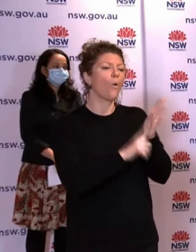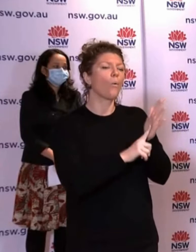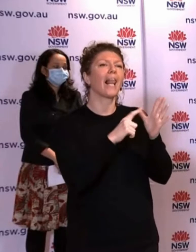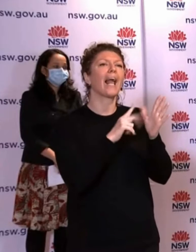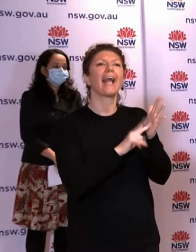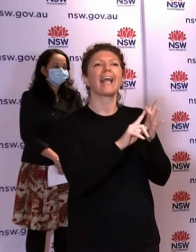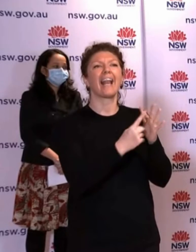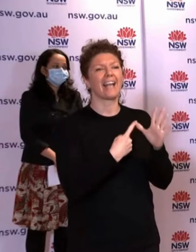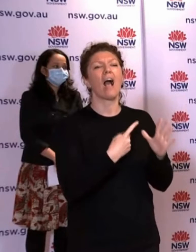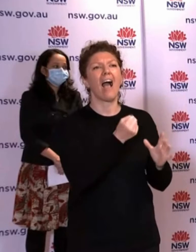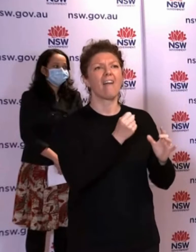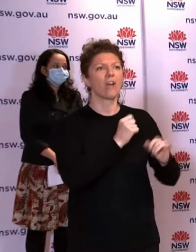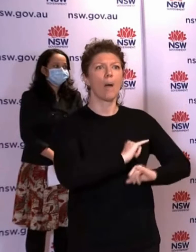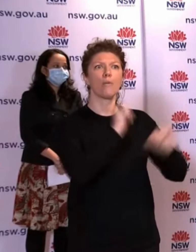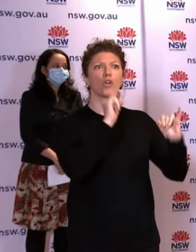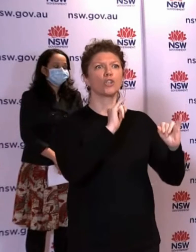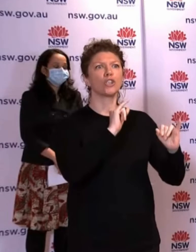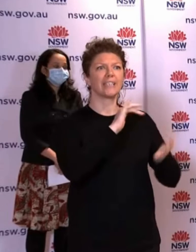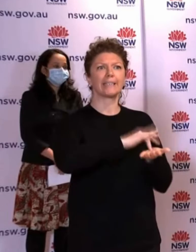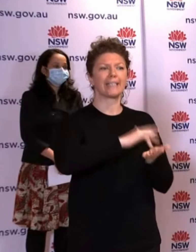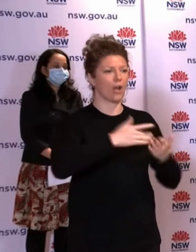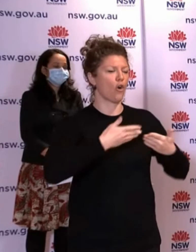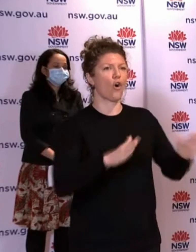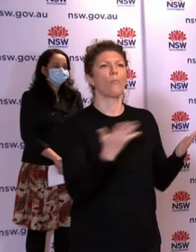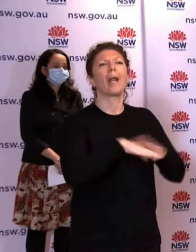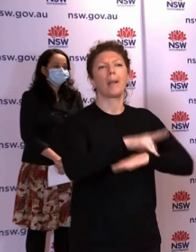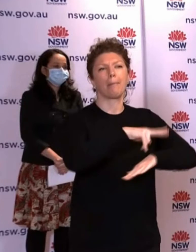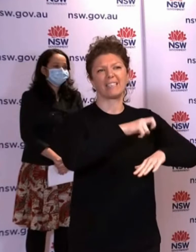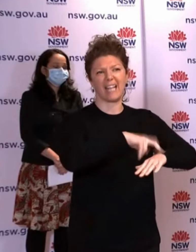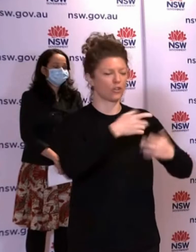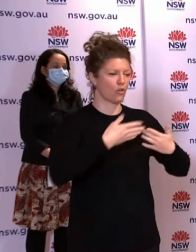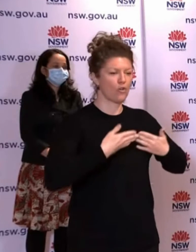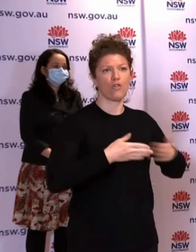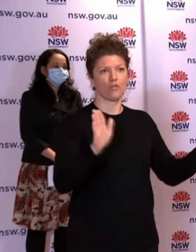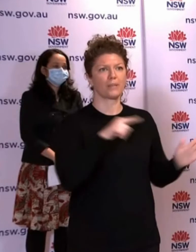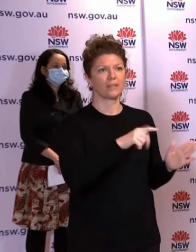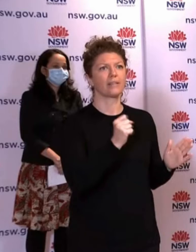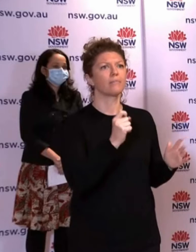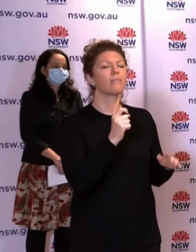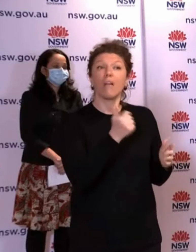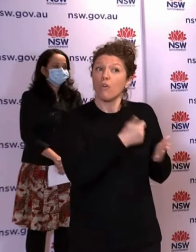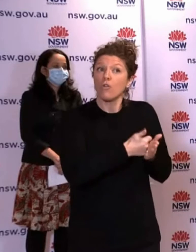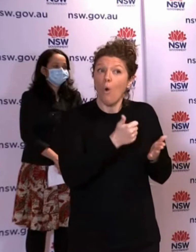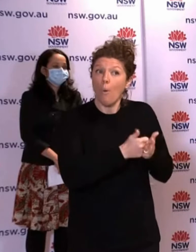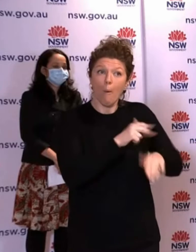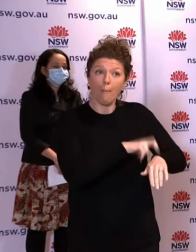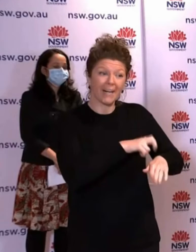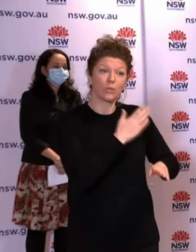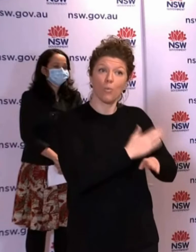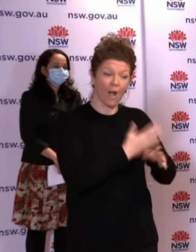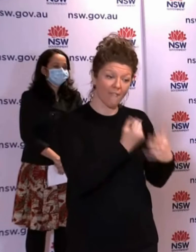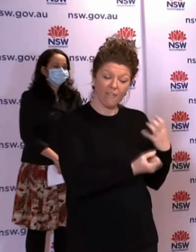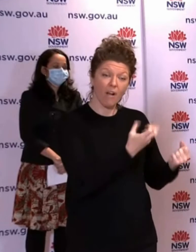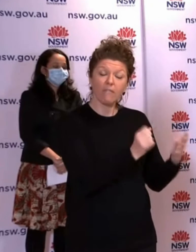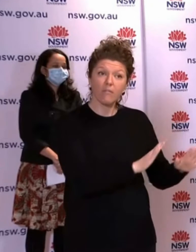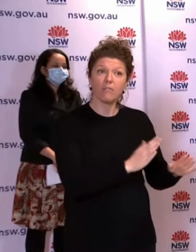emergency operations centre open at the police station. There are the normal policing resources available to that community